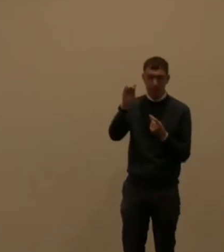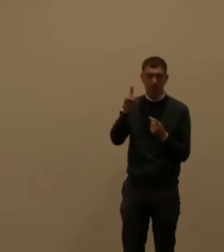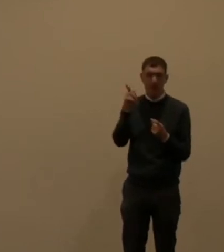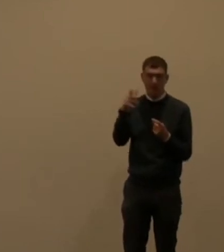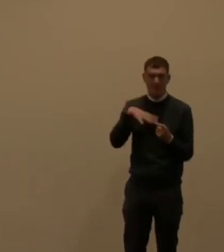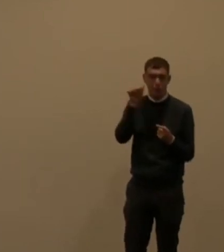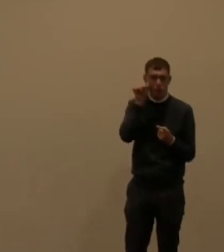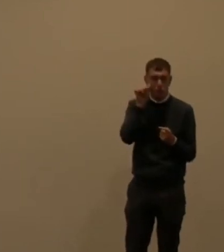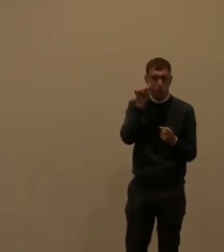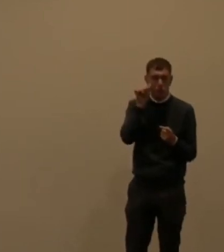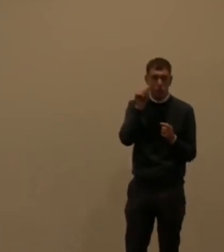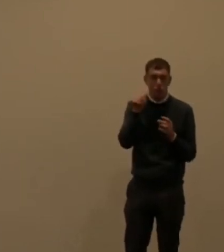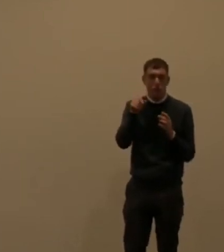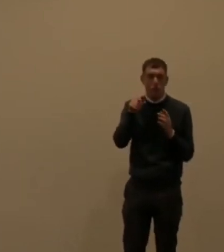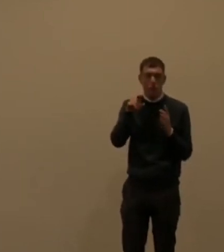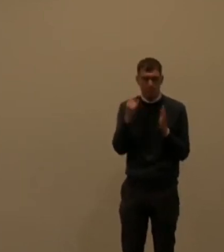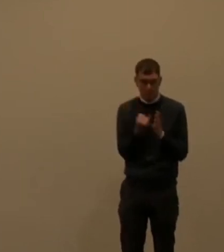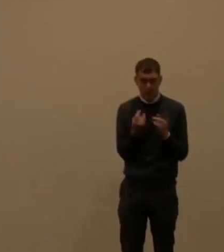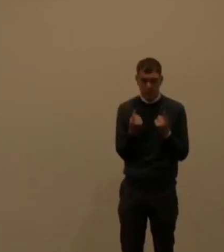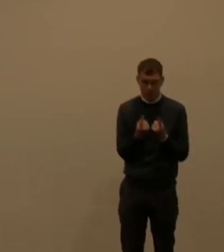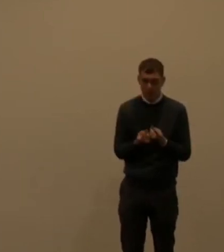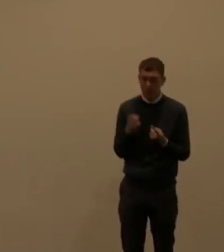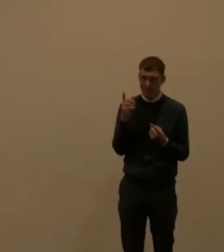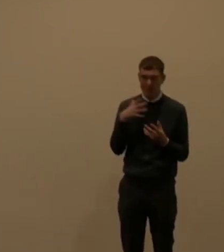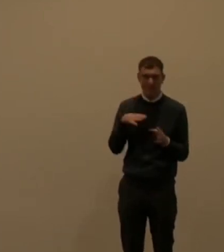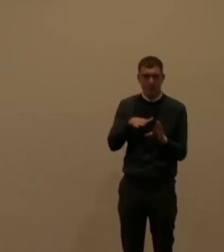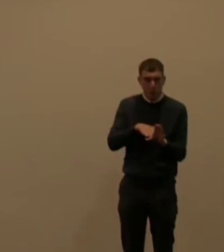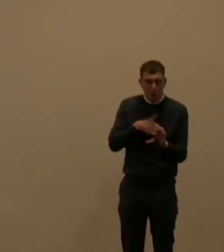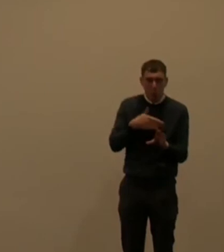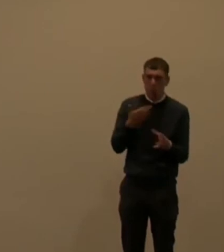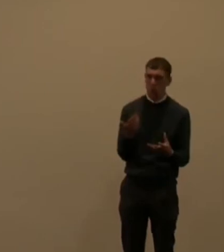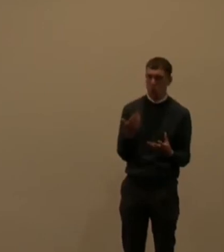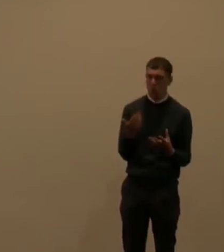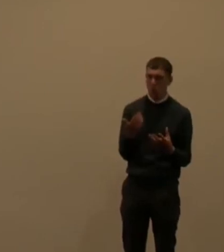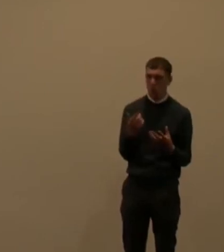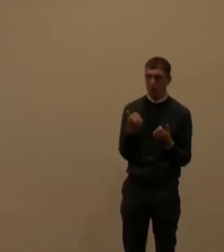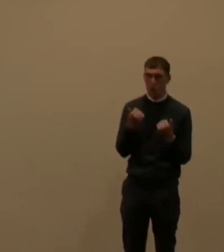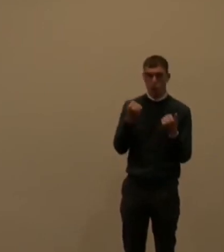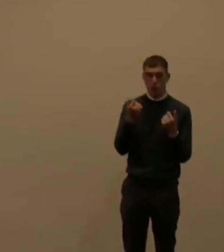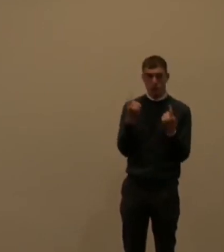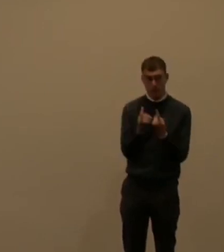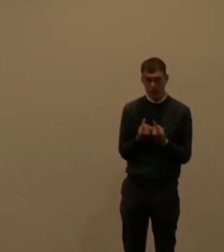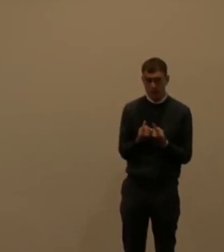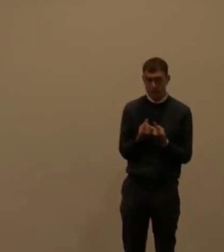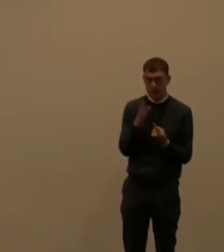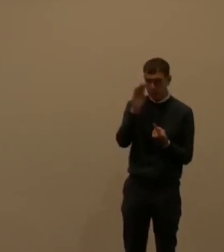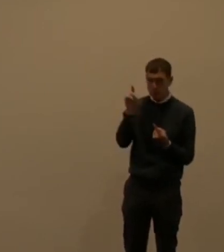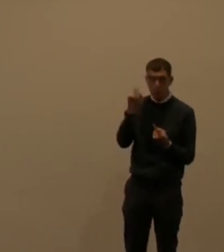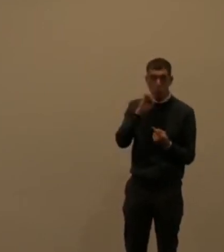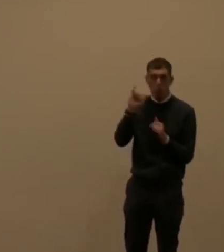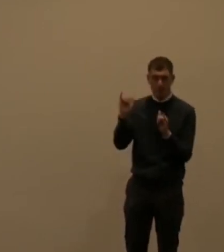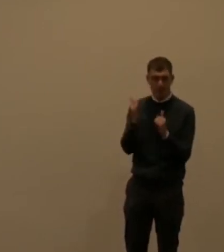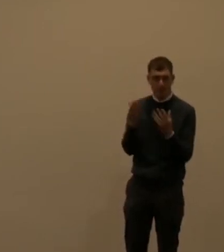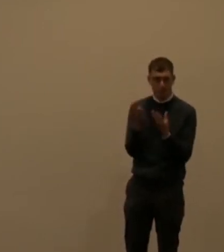more understanding of the fact that, okay, it takes a bit longer. Or it is that if the good things are, they also celebrate it with